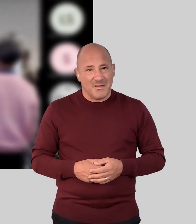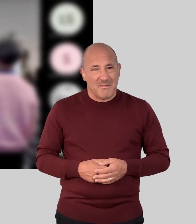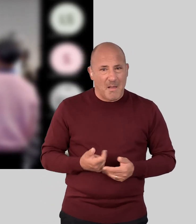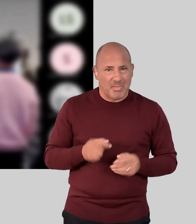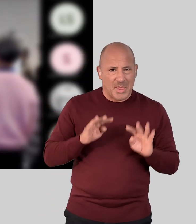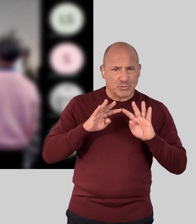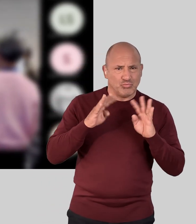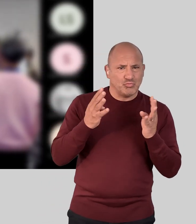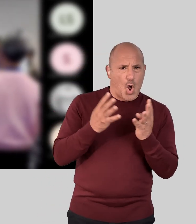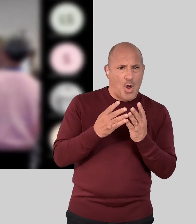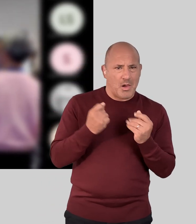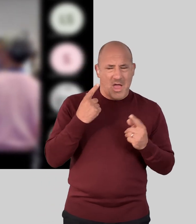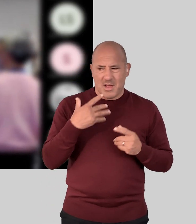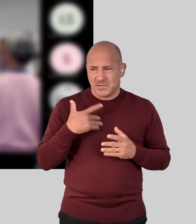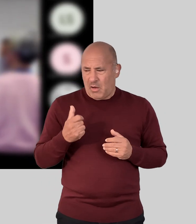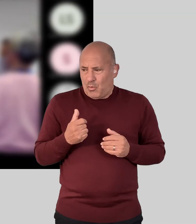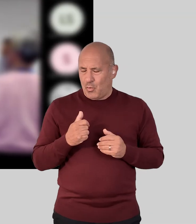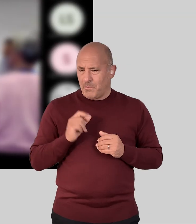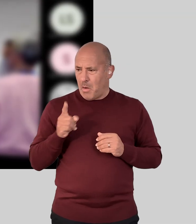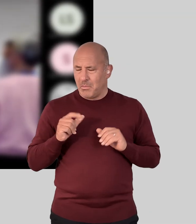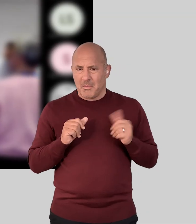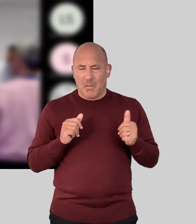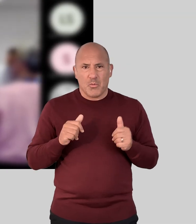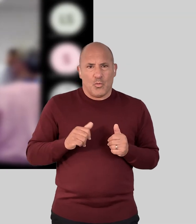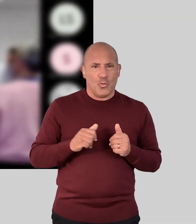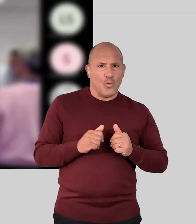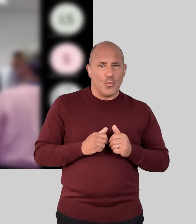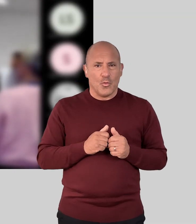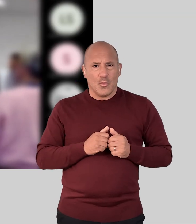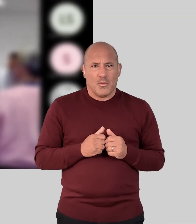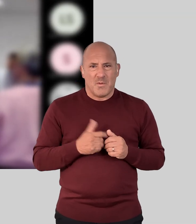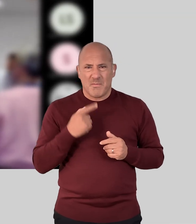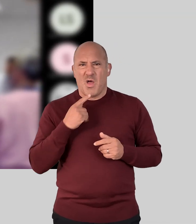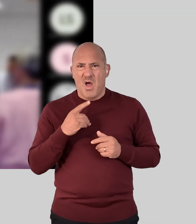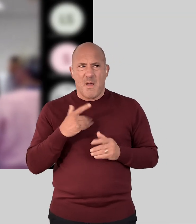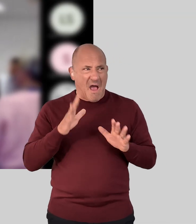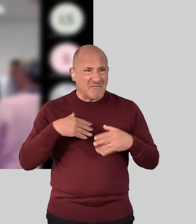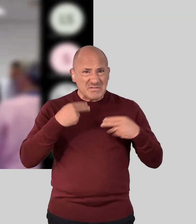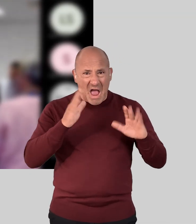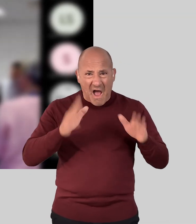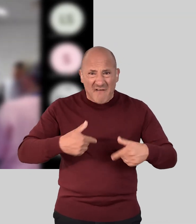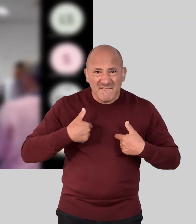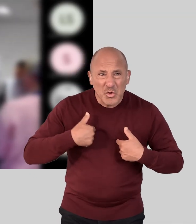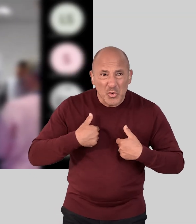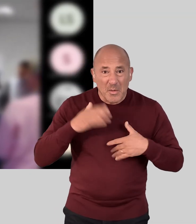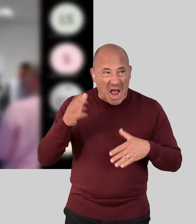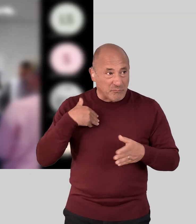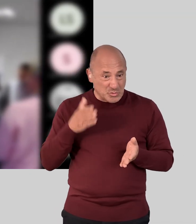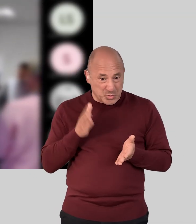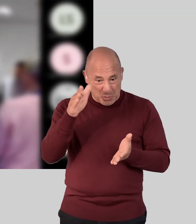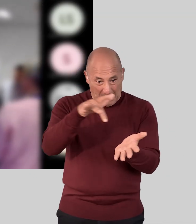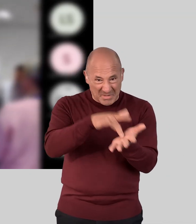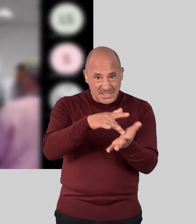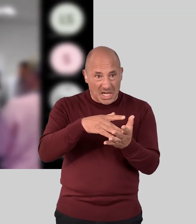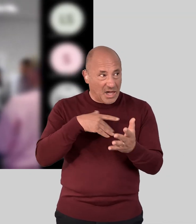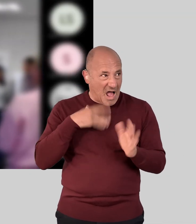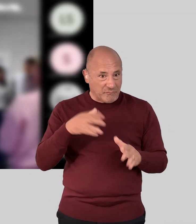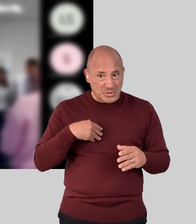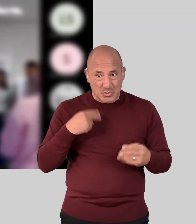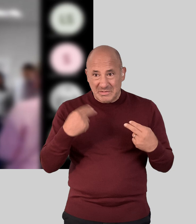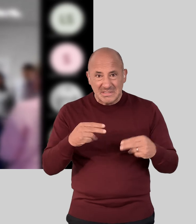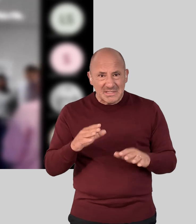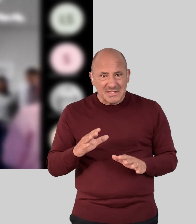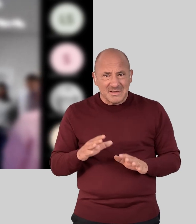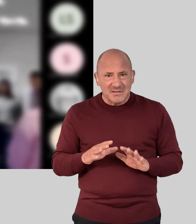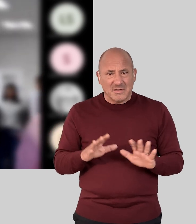Maybe the idea of a circle is quite triggering and it's sort of like, oh my God, now we've got to dance, now we've got to go into the middle and do something. But